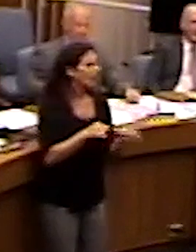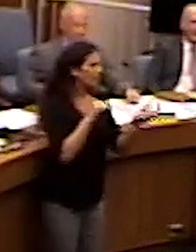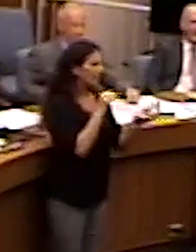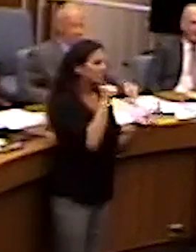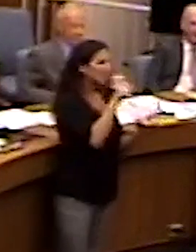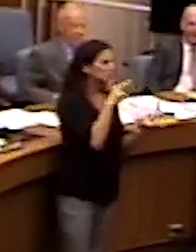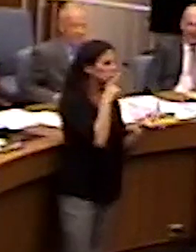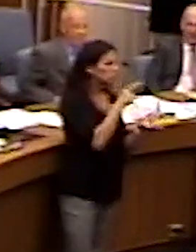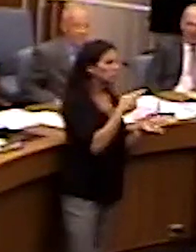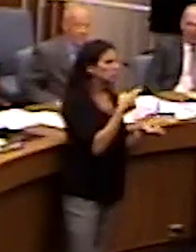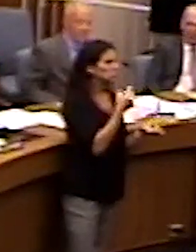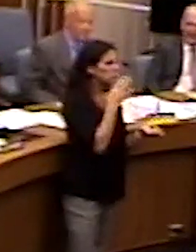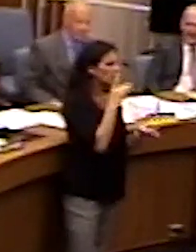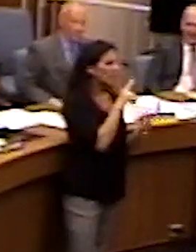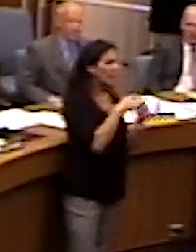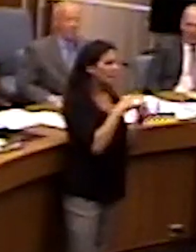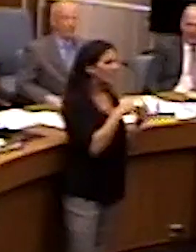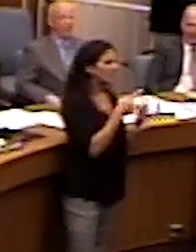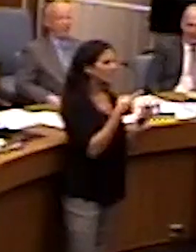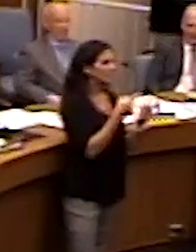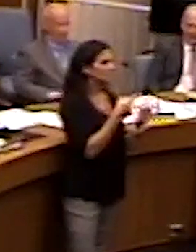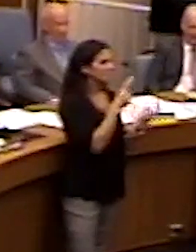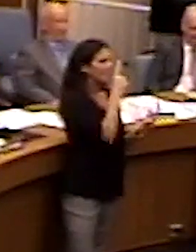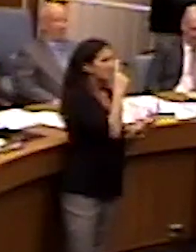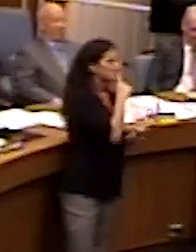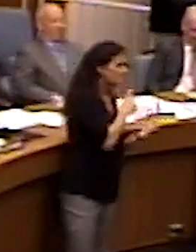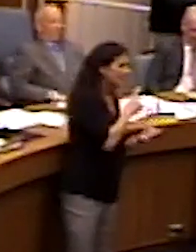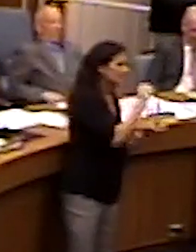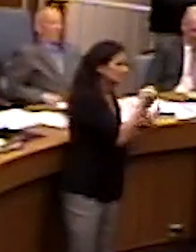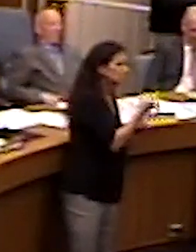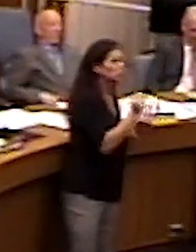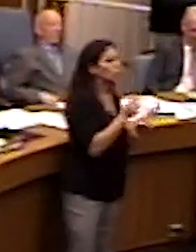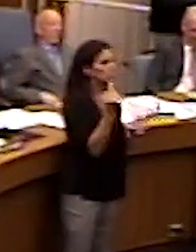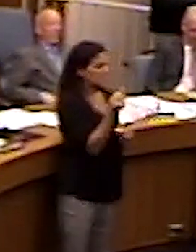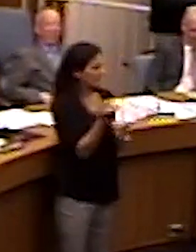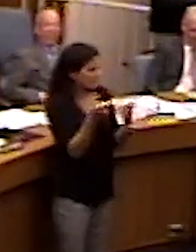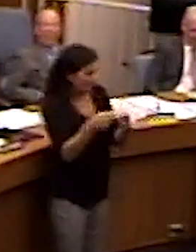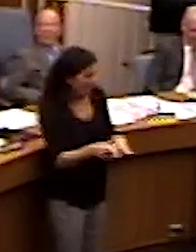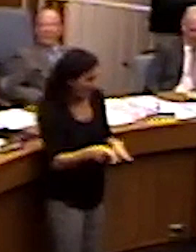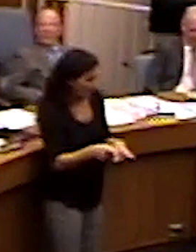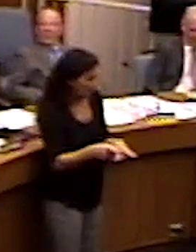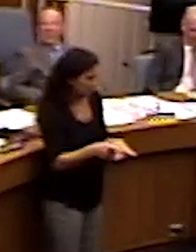talking about a hypothetical or an actual incident.